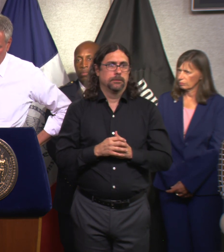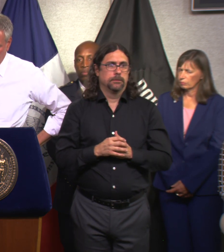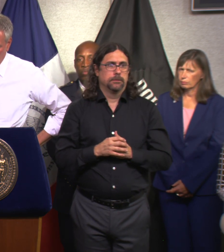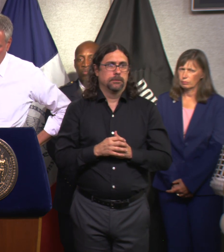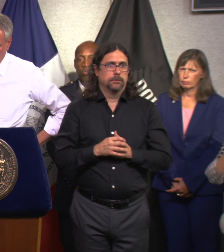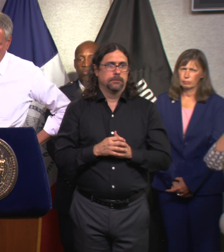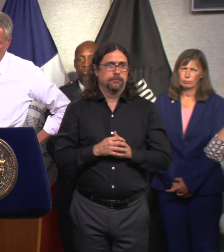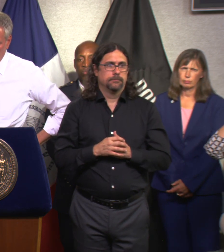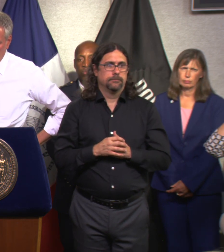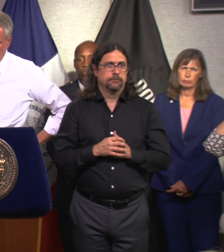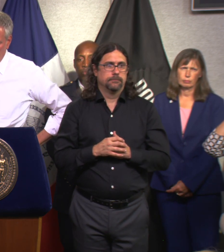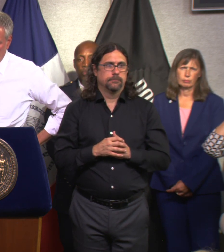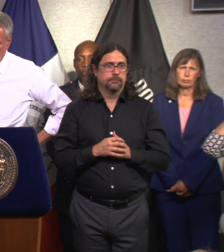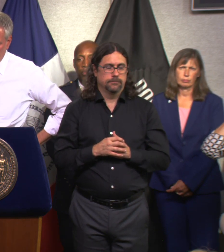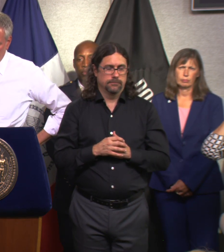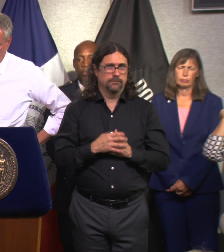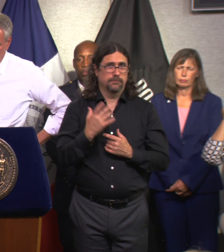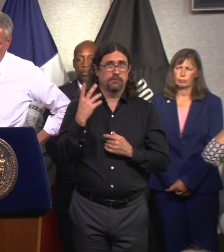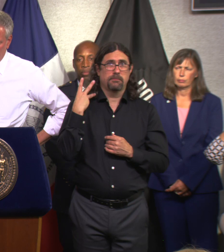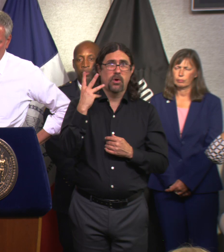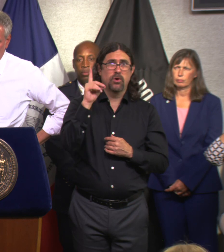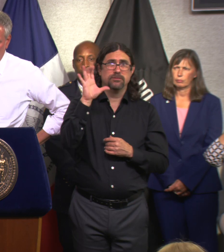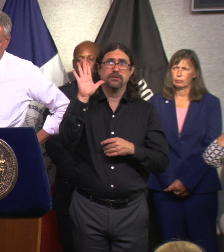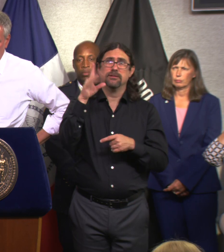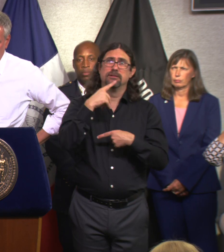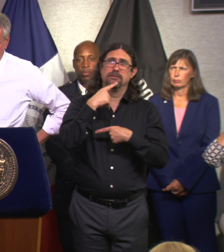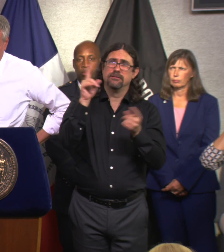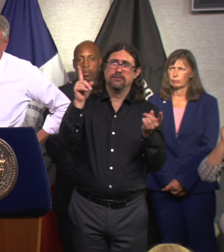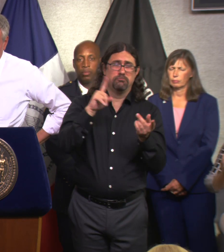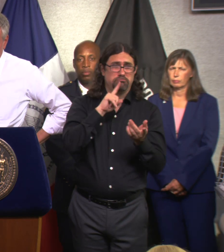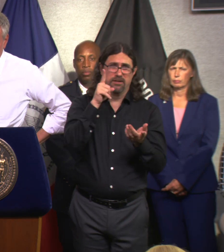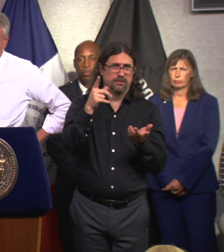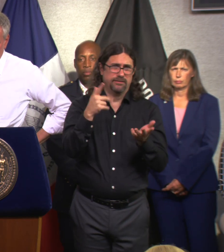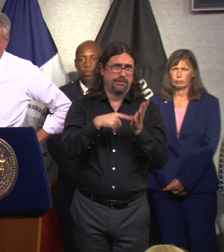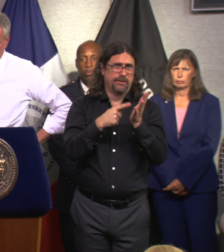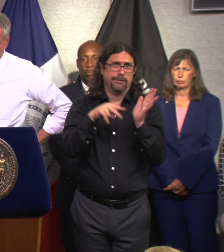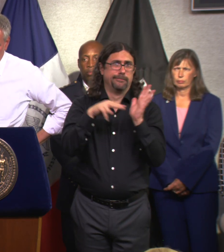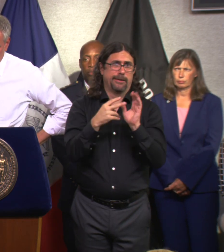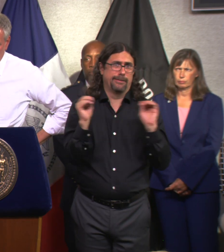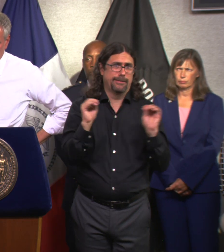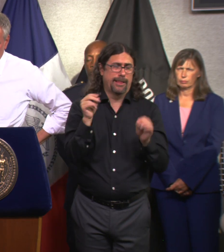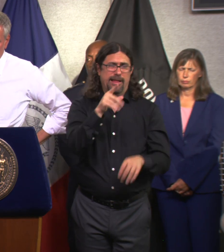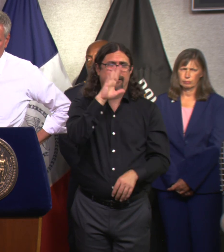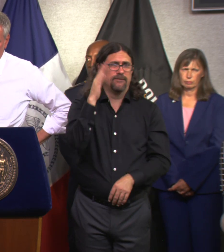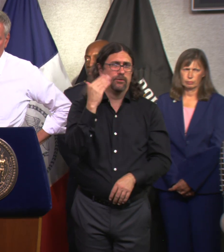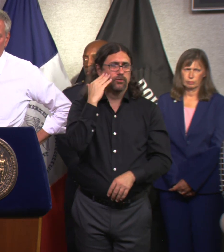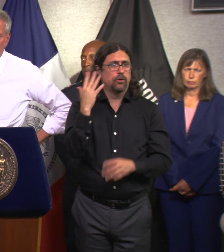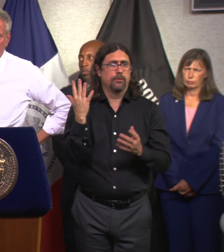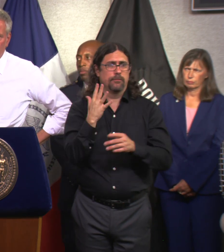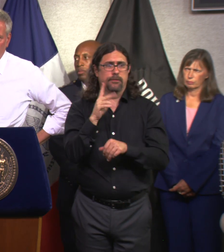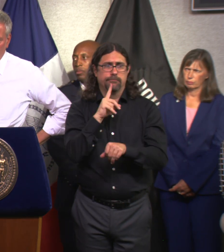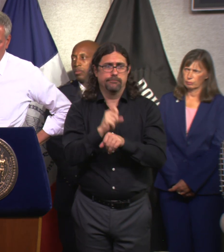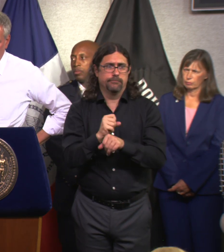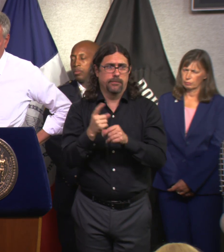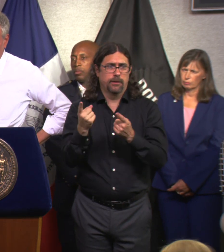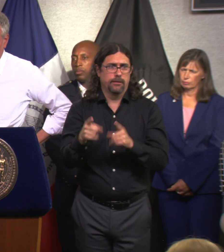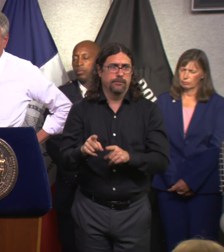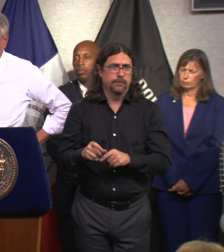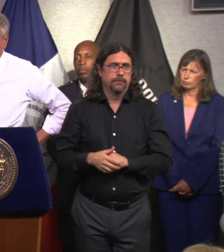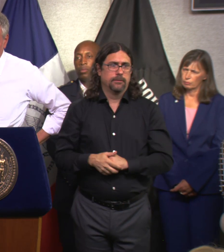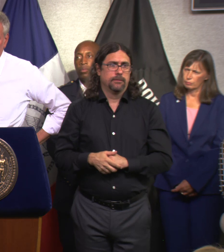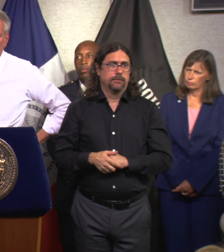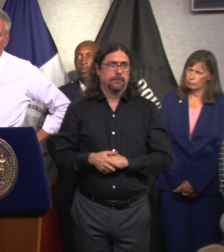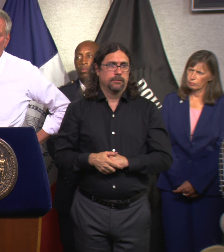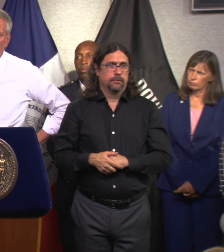told was going to happen, Saturday through today, there have been 8 specific situations that we